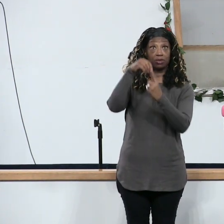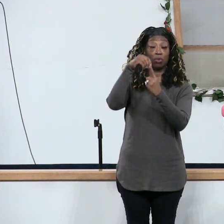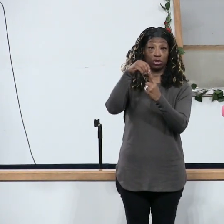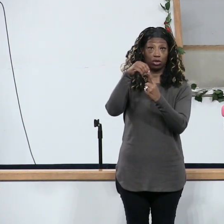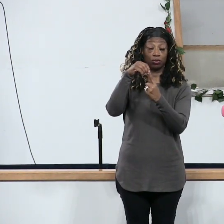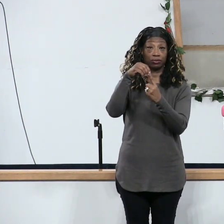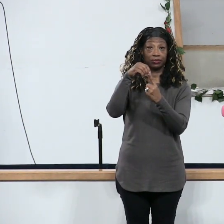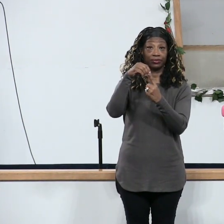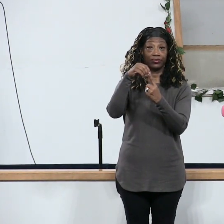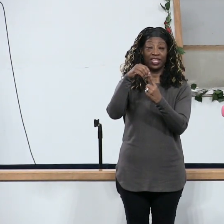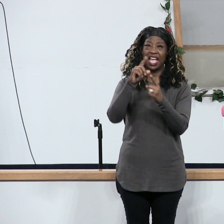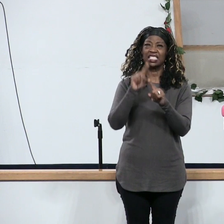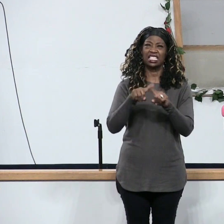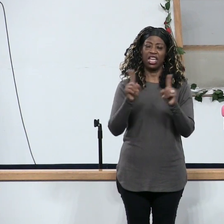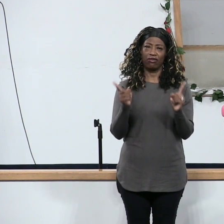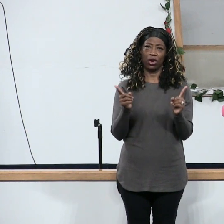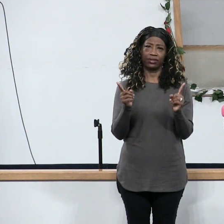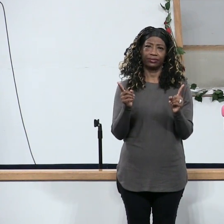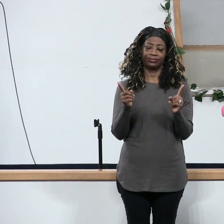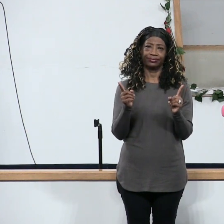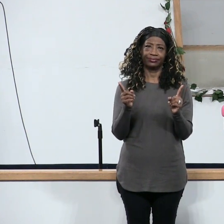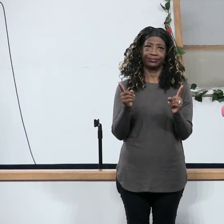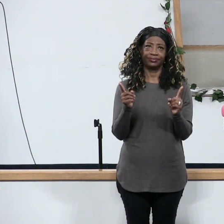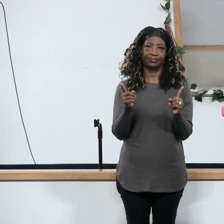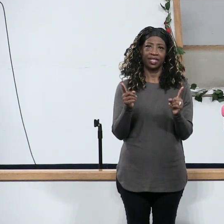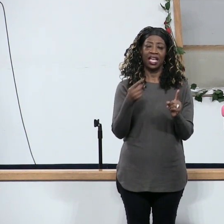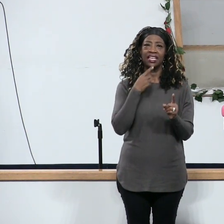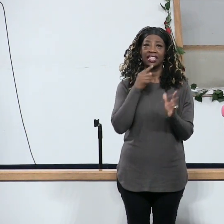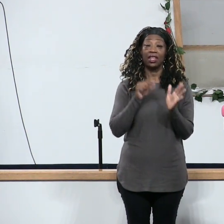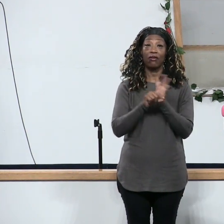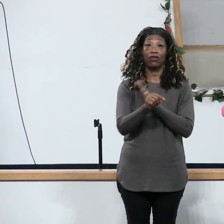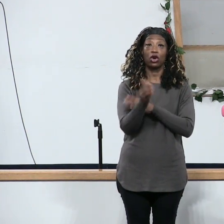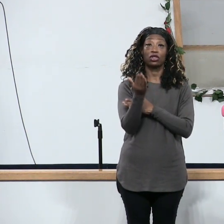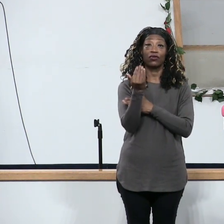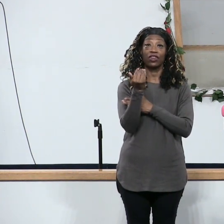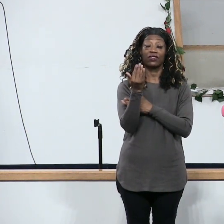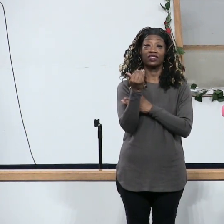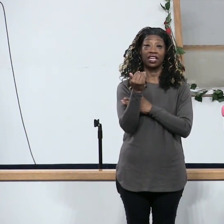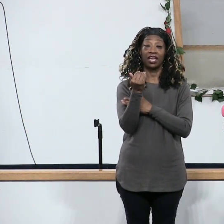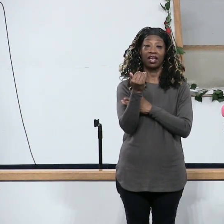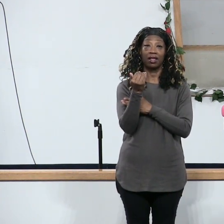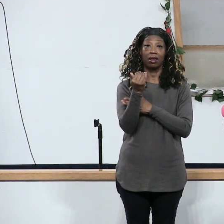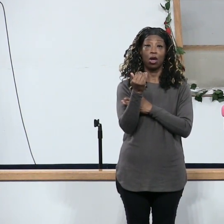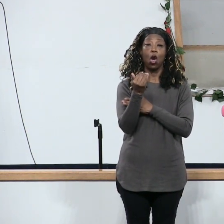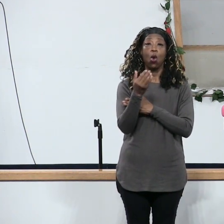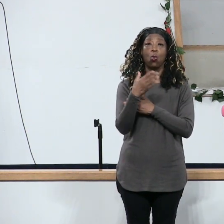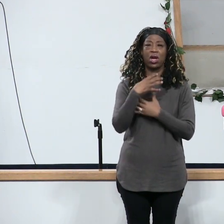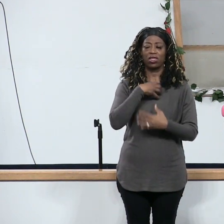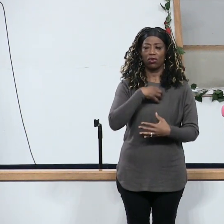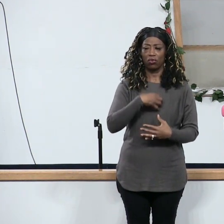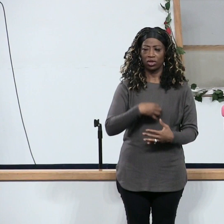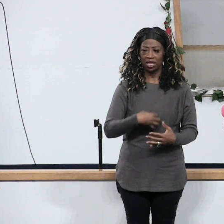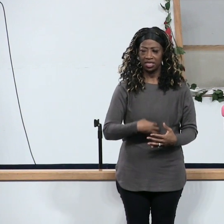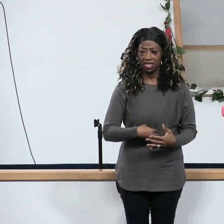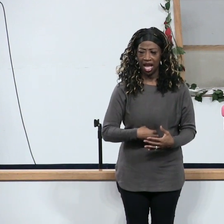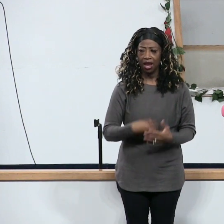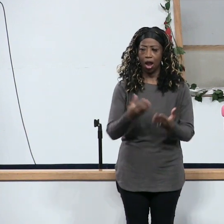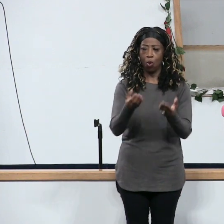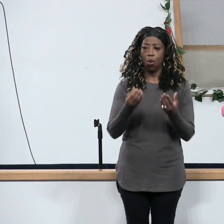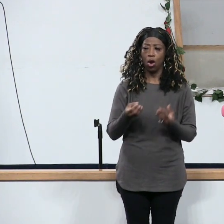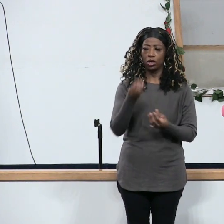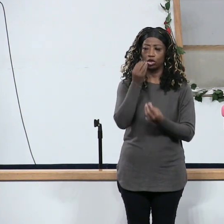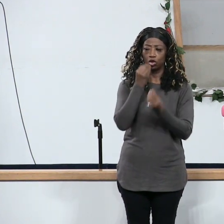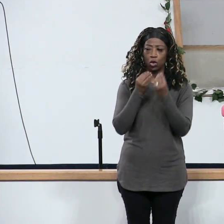Passover is different. Matter of fact, he says in verse 15, he says, with fervent desire, I have desire to eat